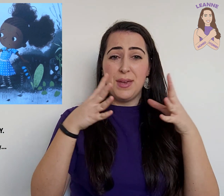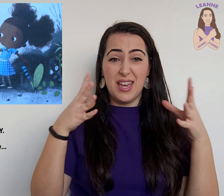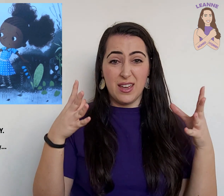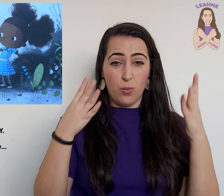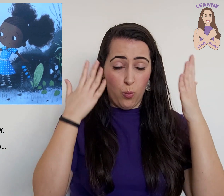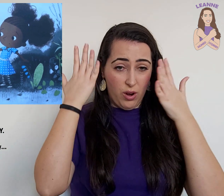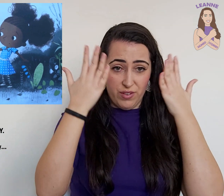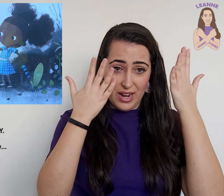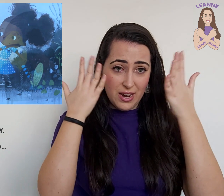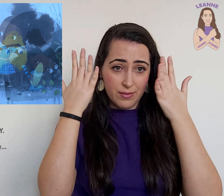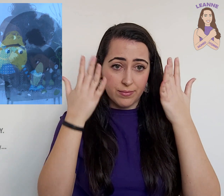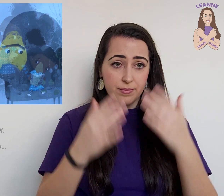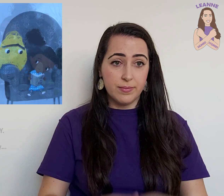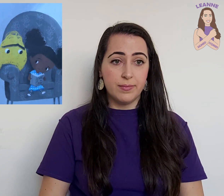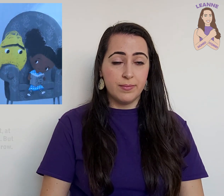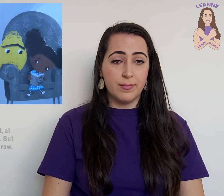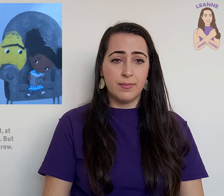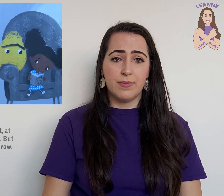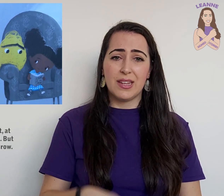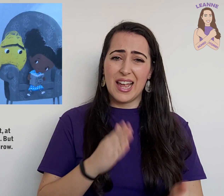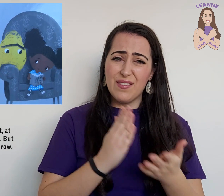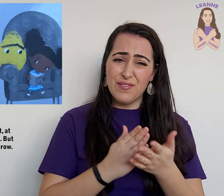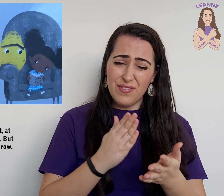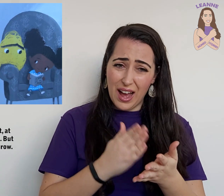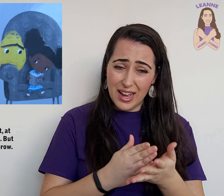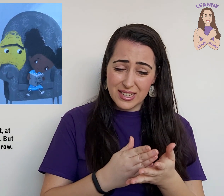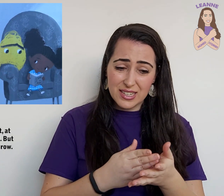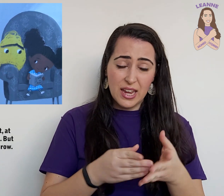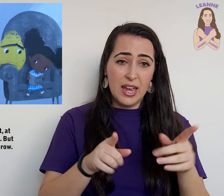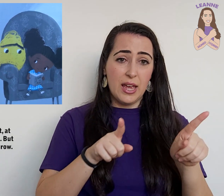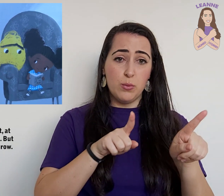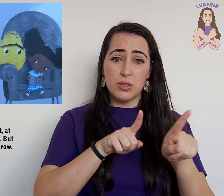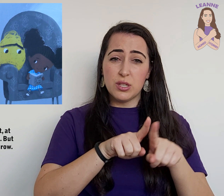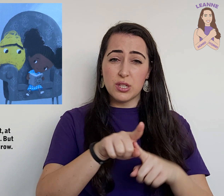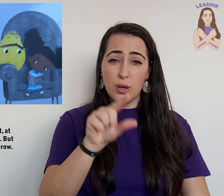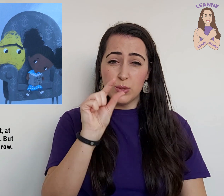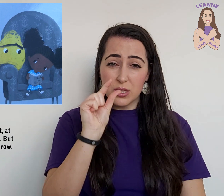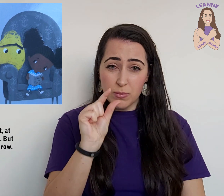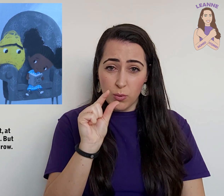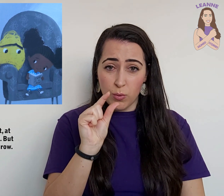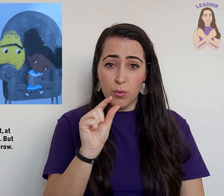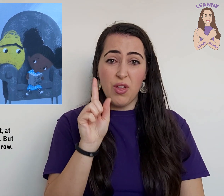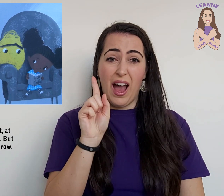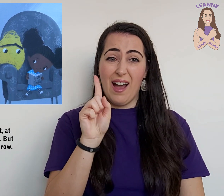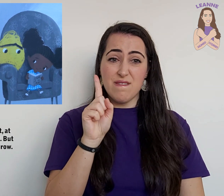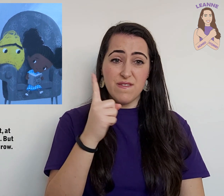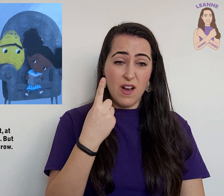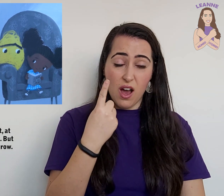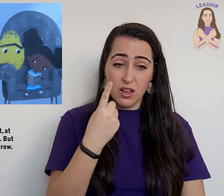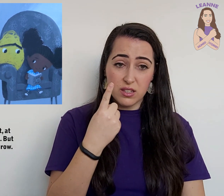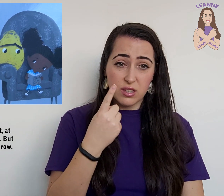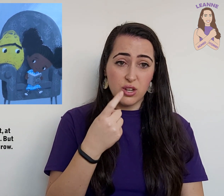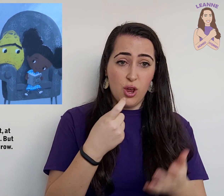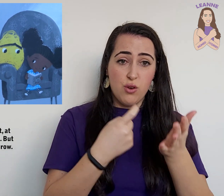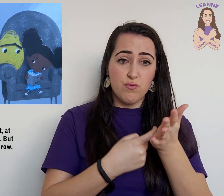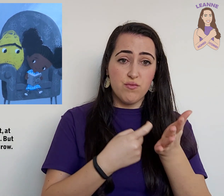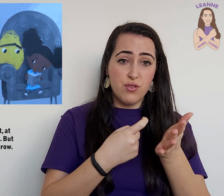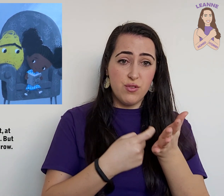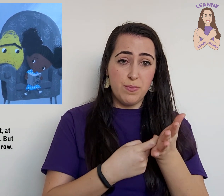big worry. In fact, it was so small that at first